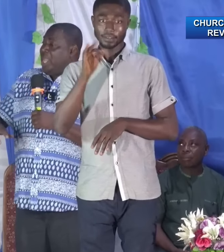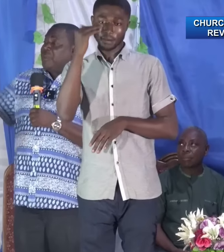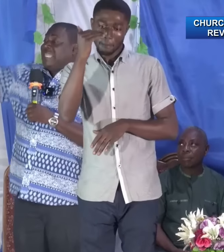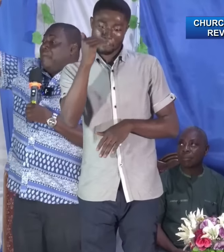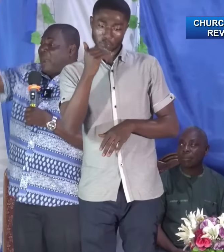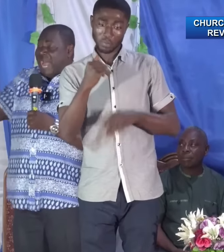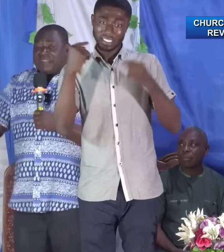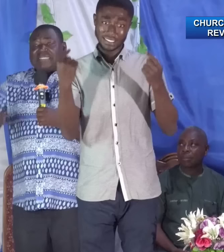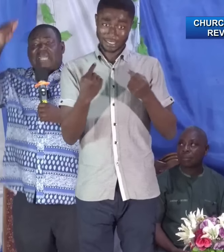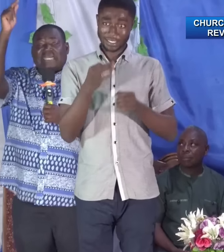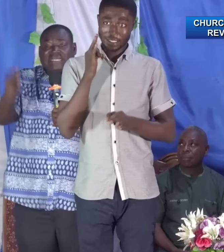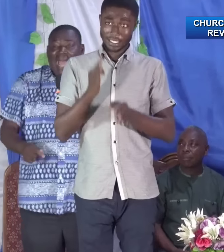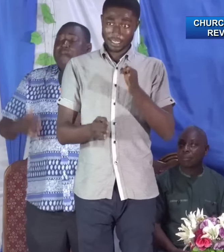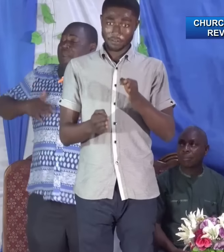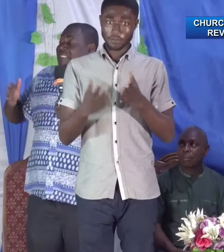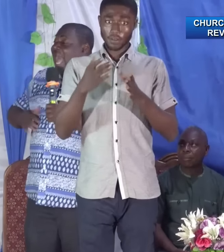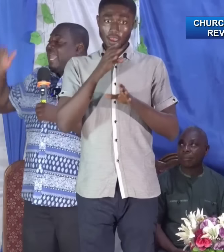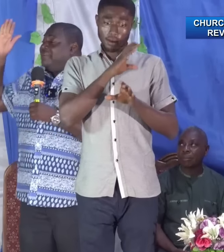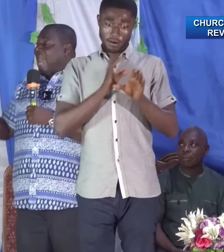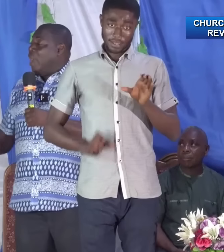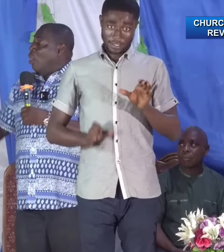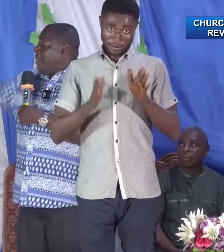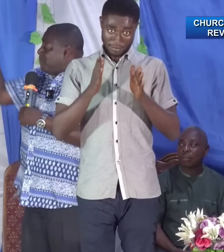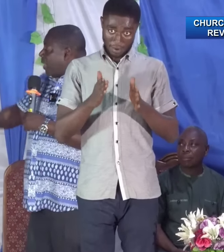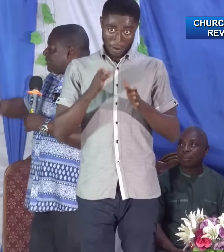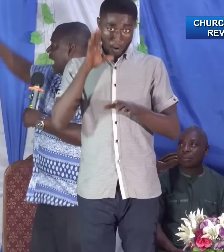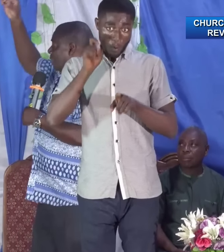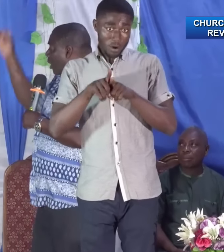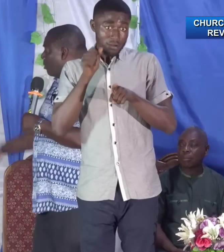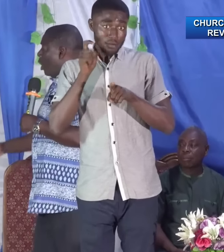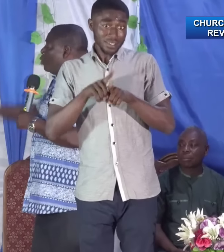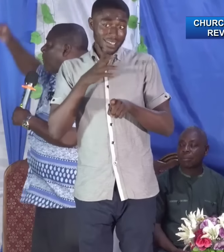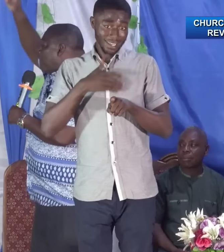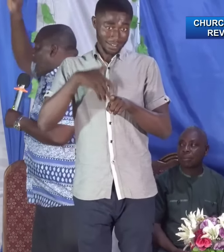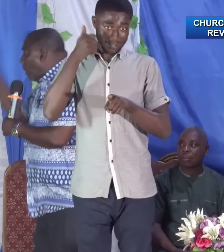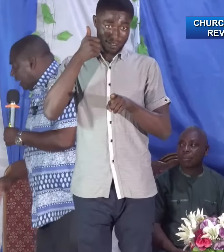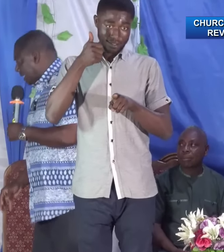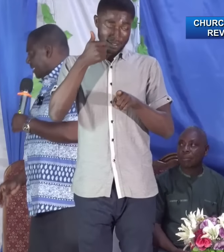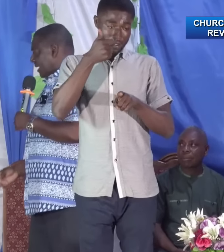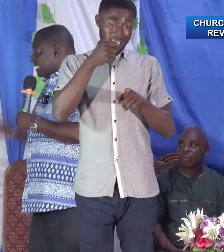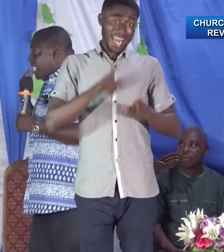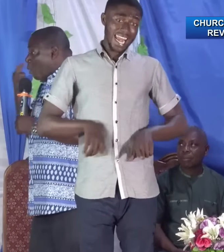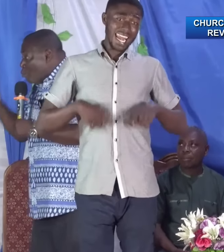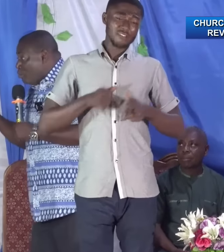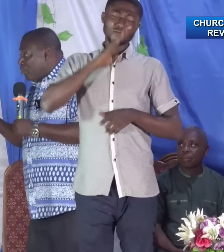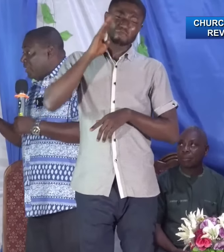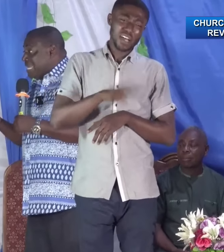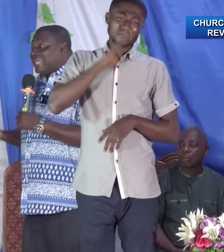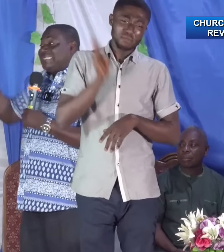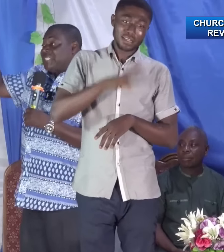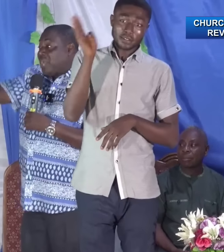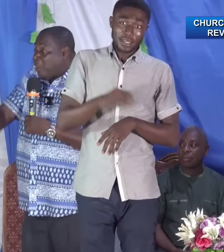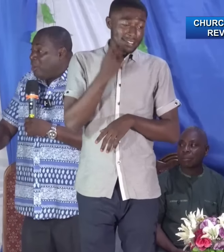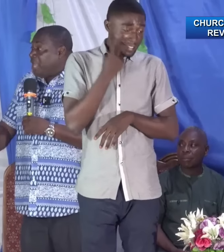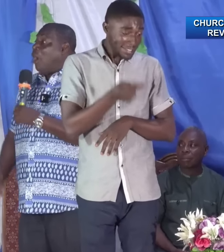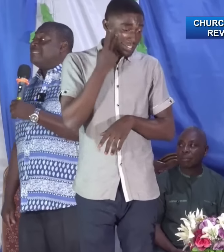anyway Christian brother Christian sister preacher elder obi biara otra asori mu no obobra boni na yehu nye